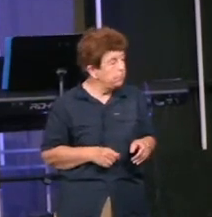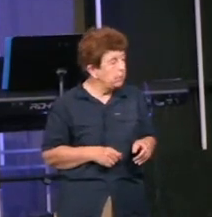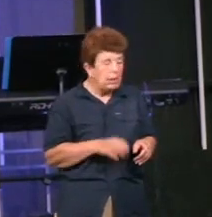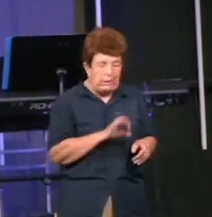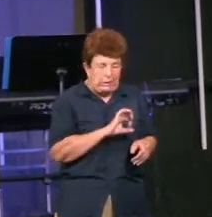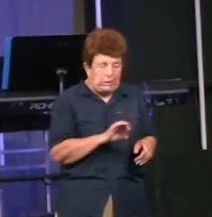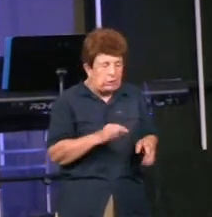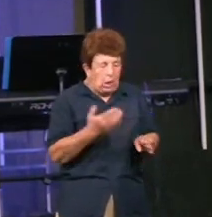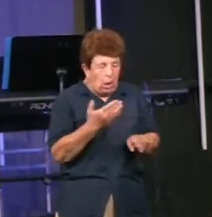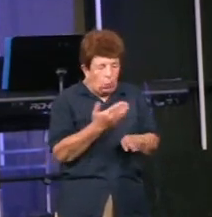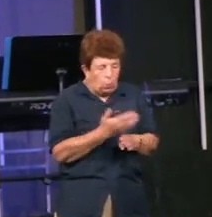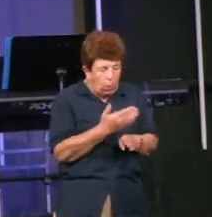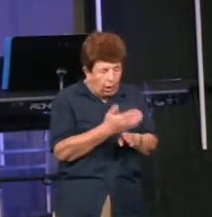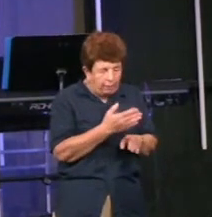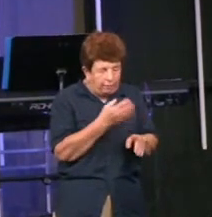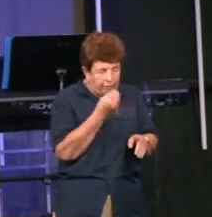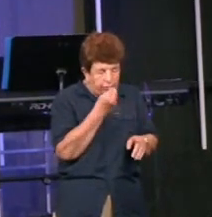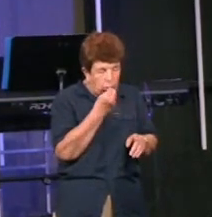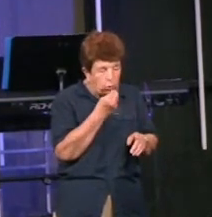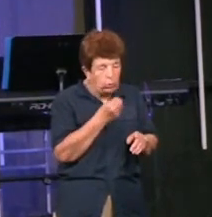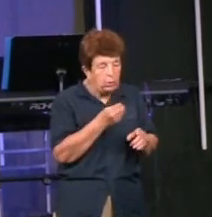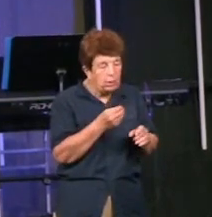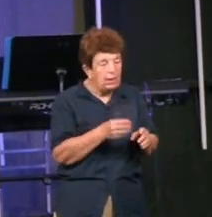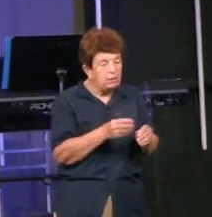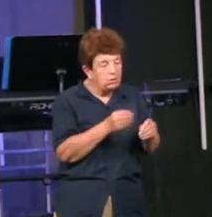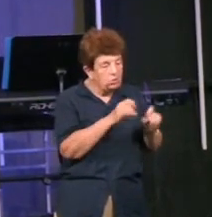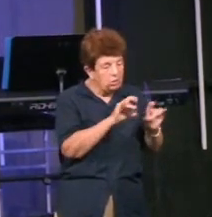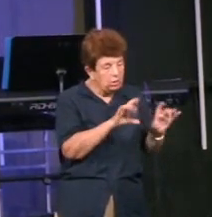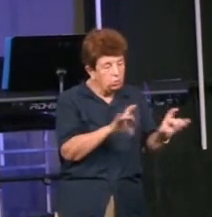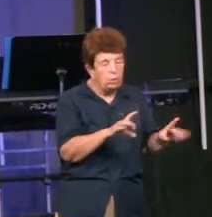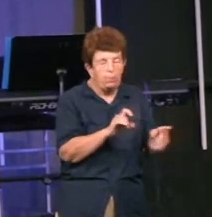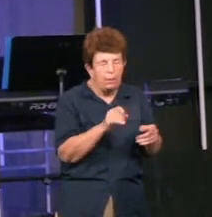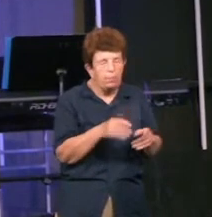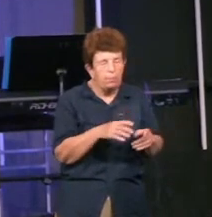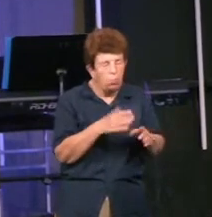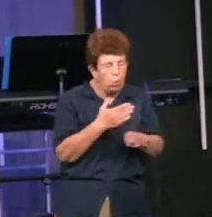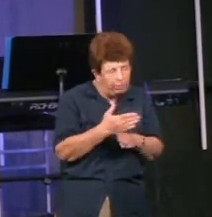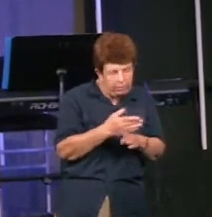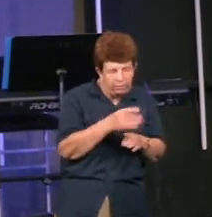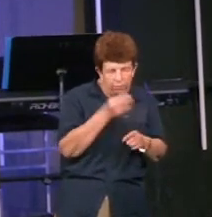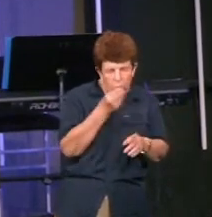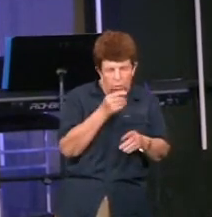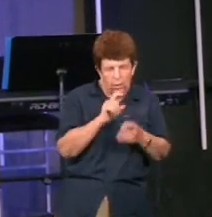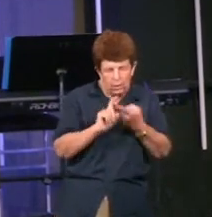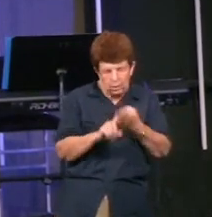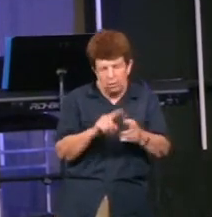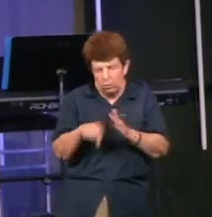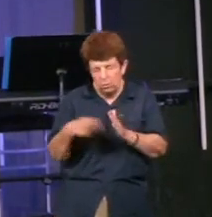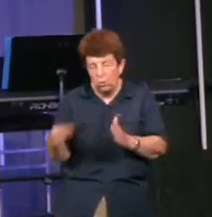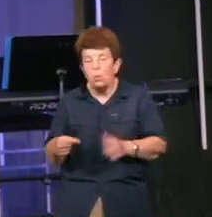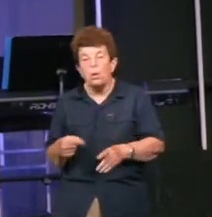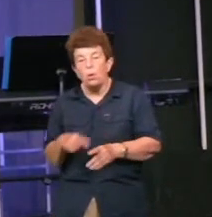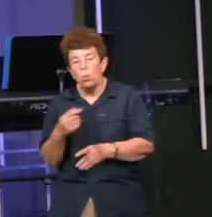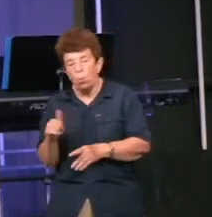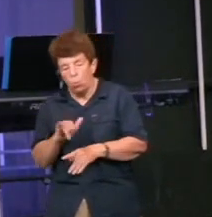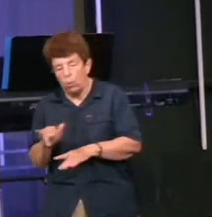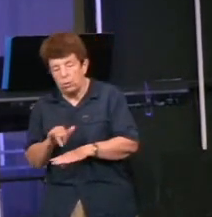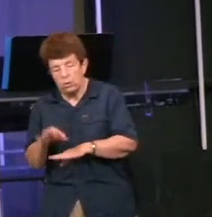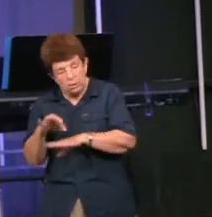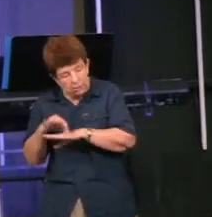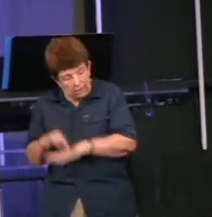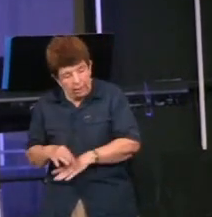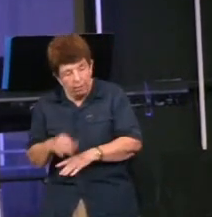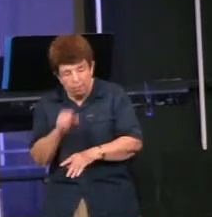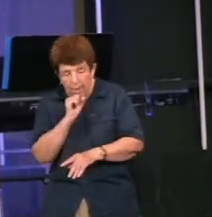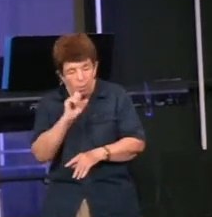Do not work for food that perishes, but for the food that endures to eternal life, which the Son of Man will give